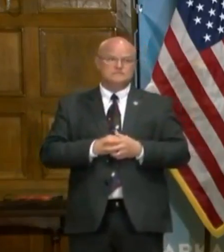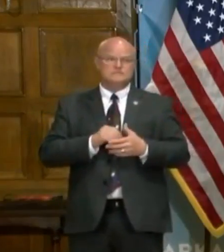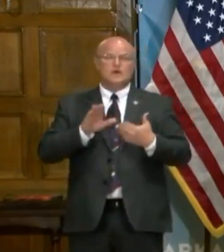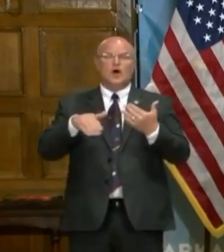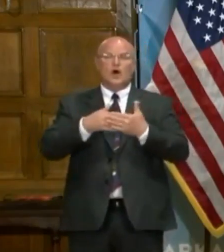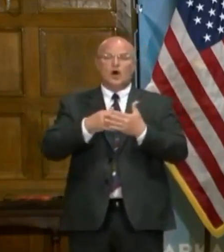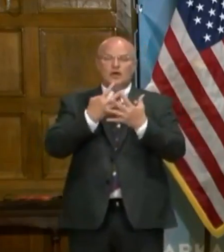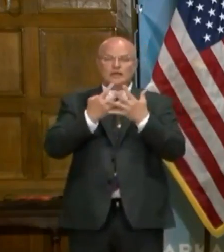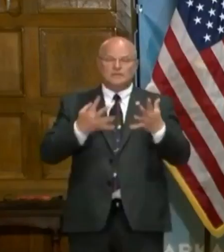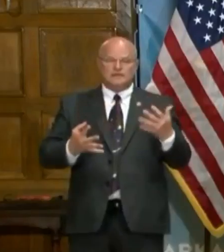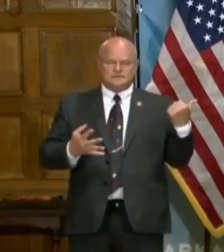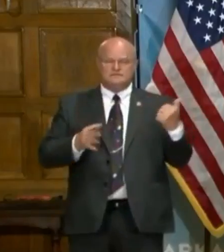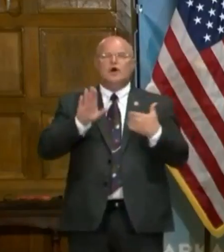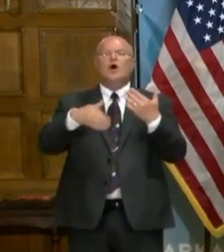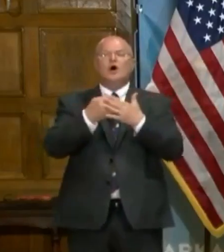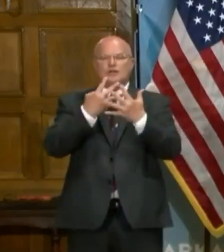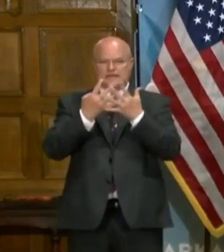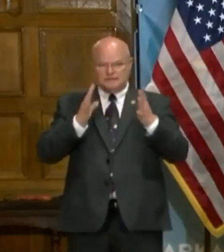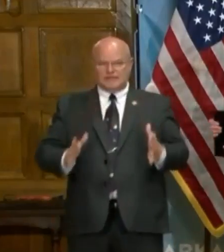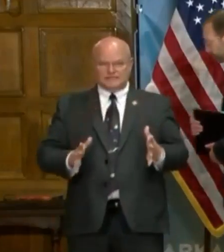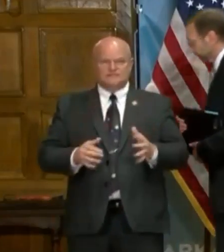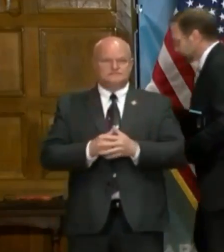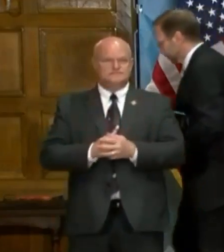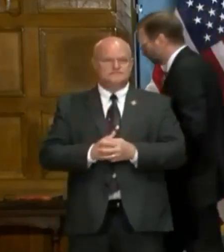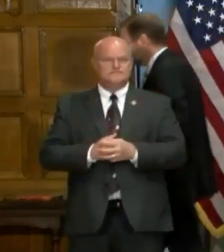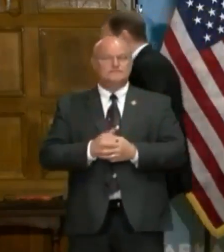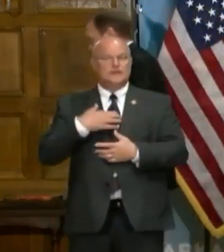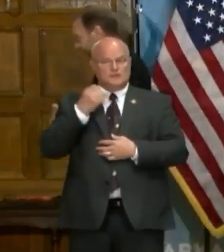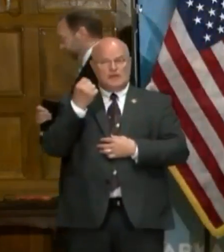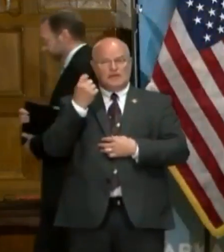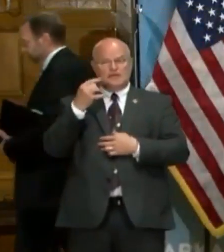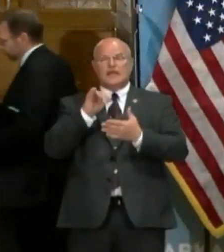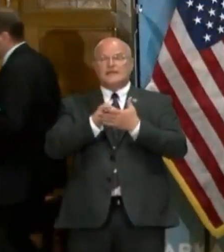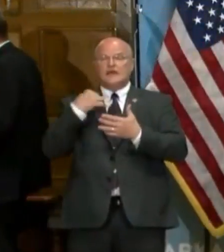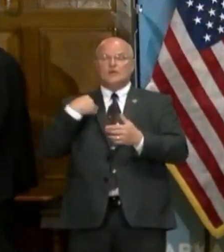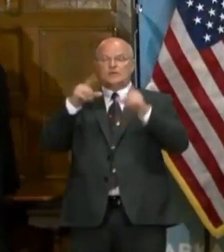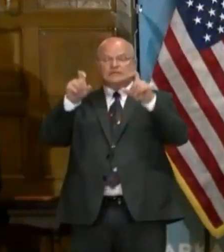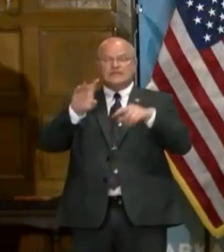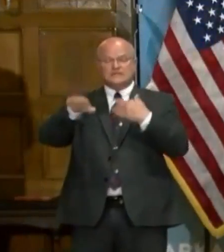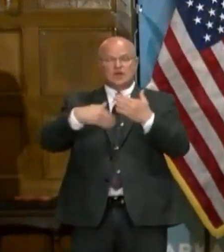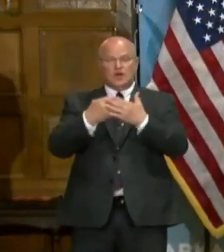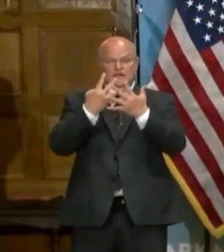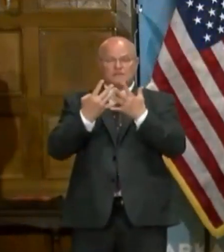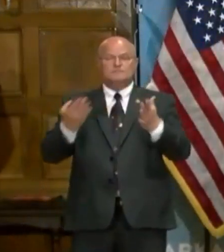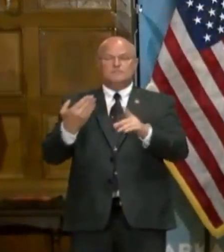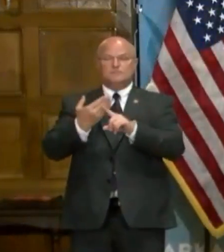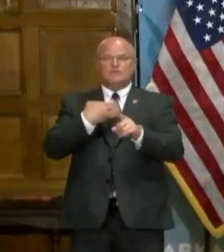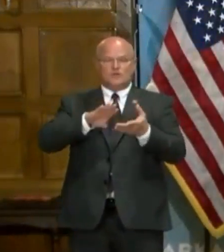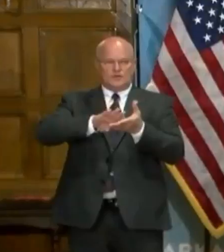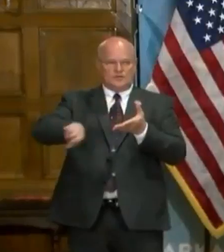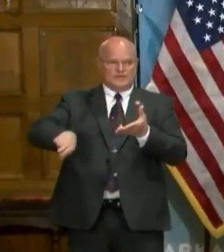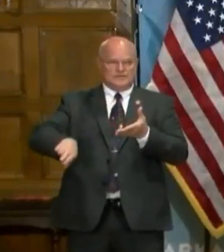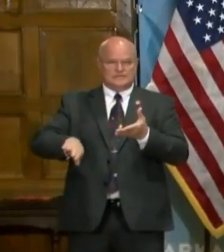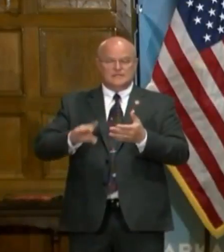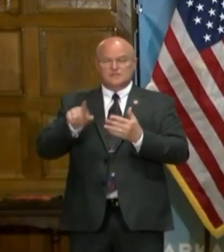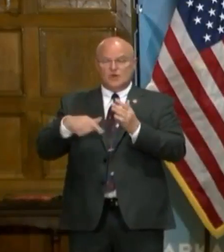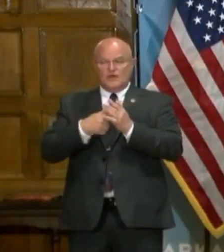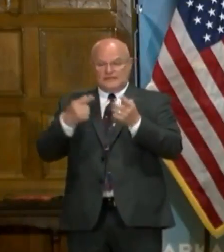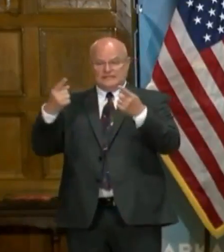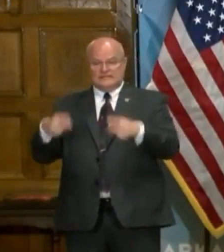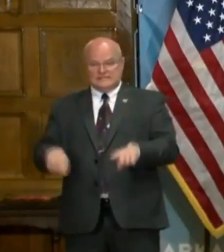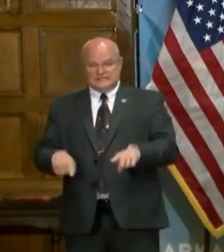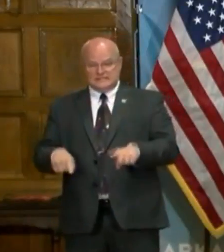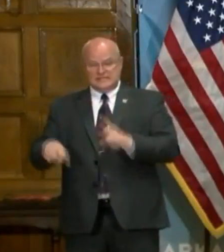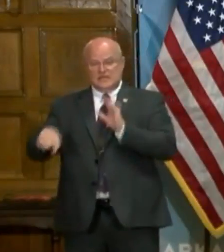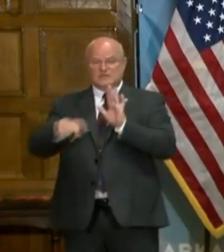the protocol? All inmates. It's my understanding that we test all inmates before they're released. And so in this